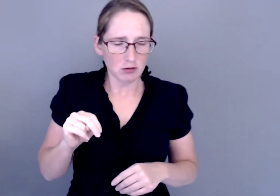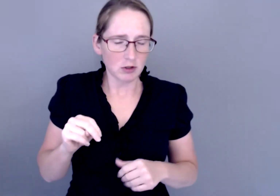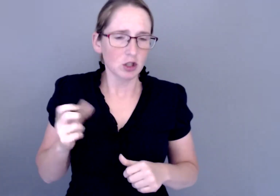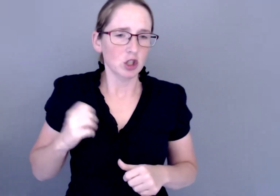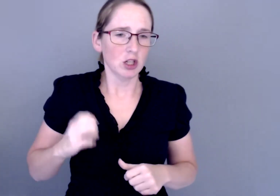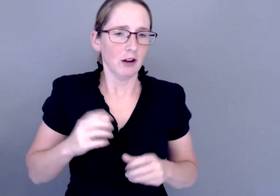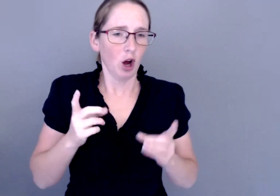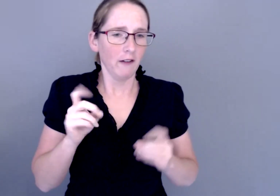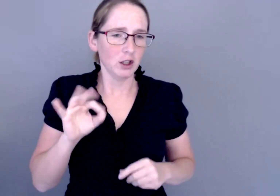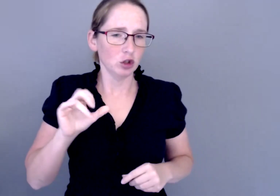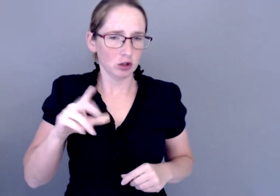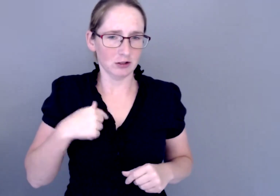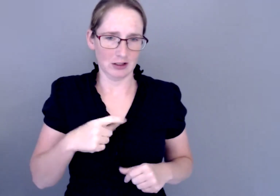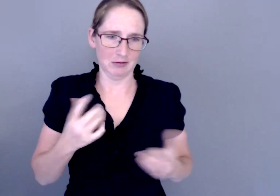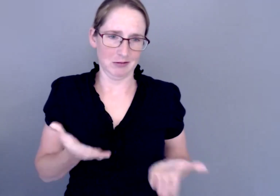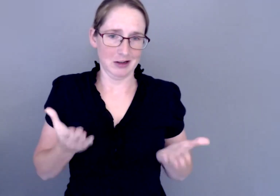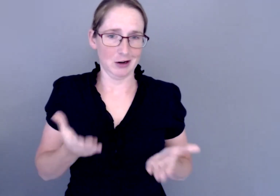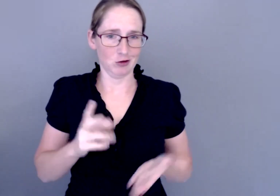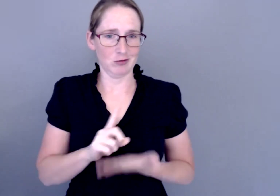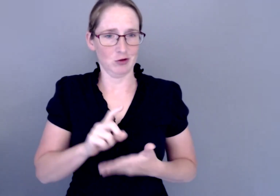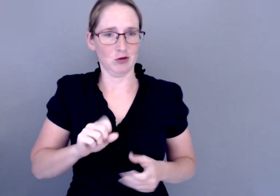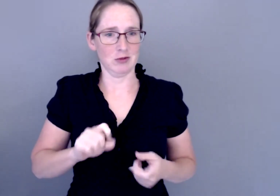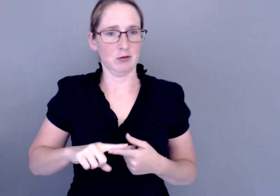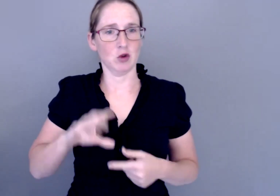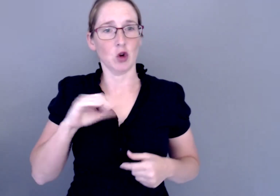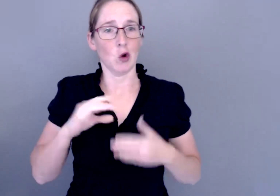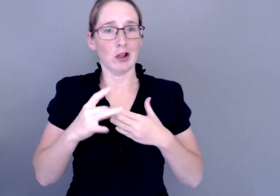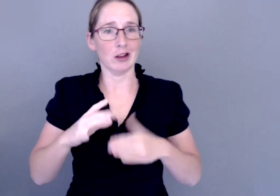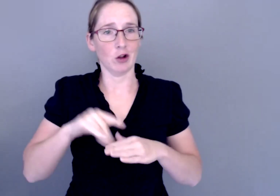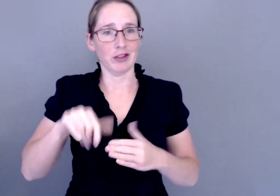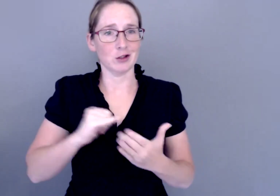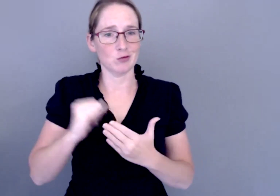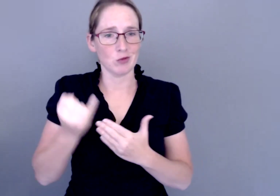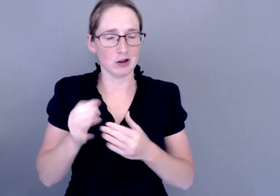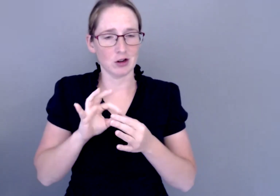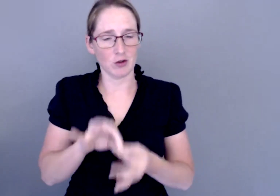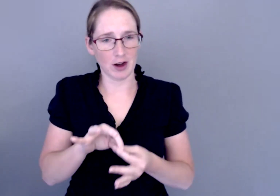I have the privilege of being able to be a co-lead on this project around